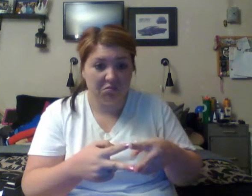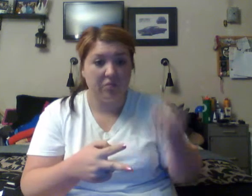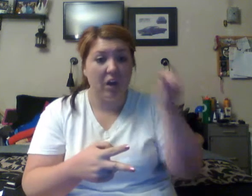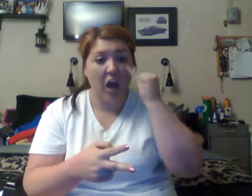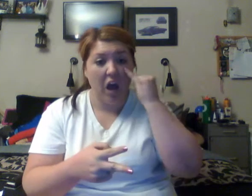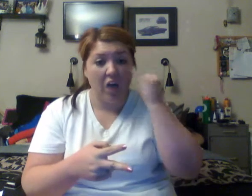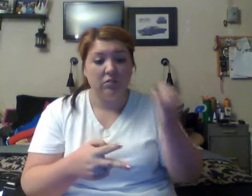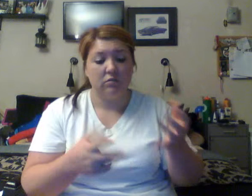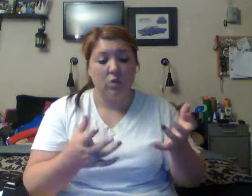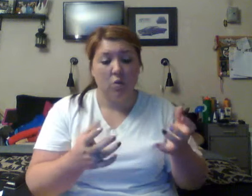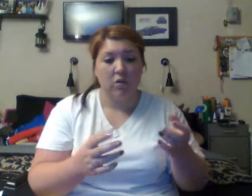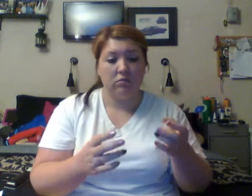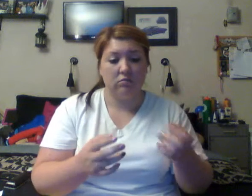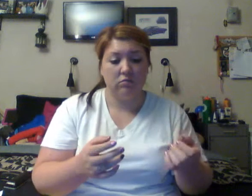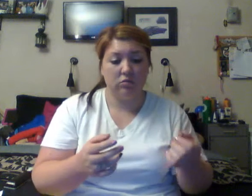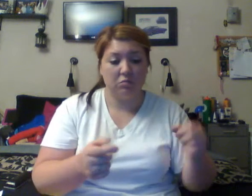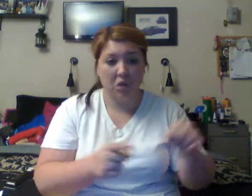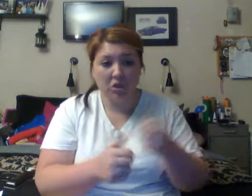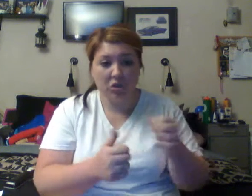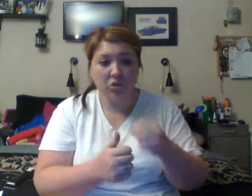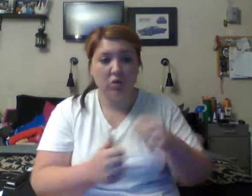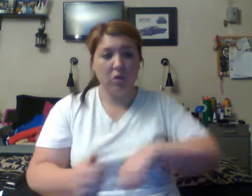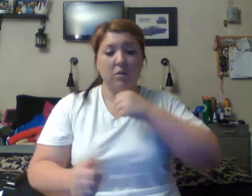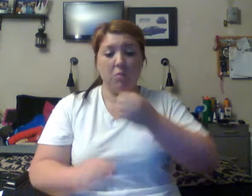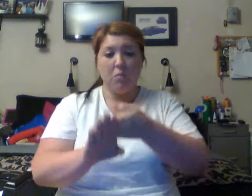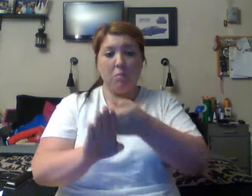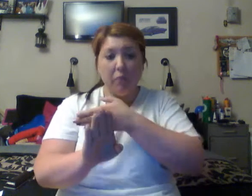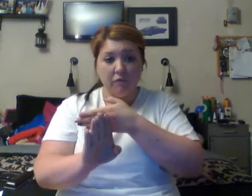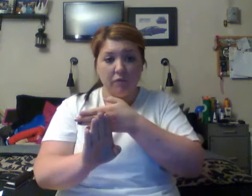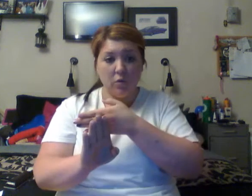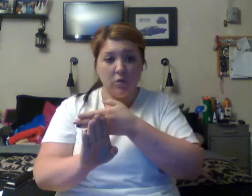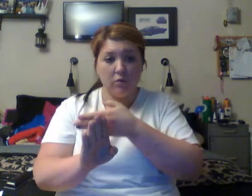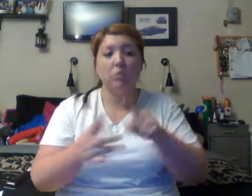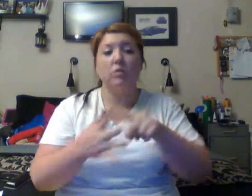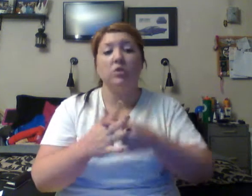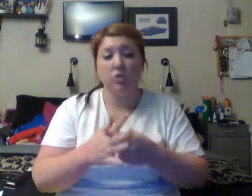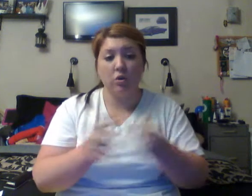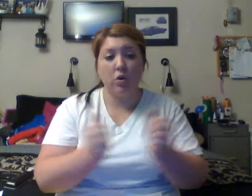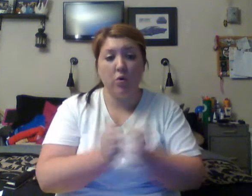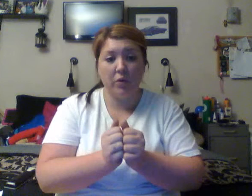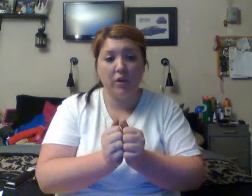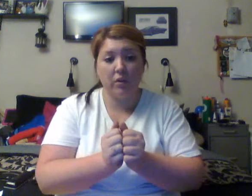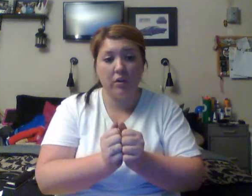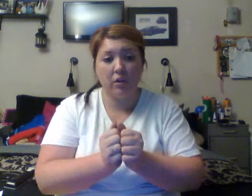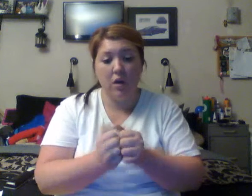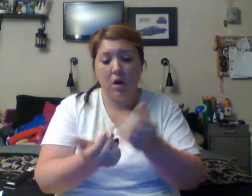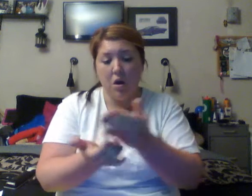in before you've put your entire garment together, then you want to start with the pieces that the zipper is going to fit